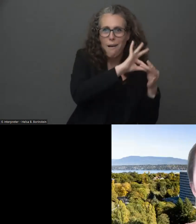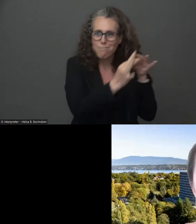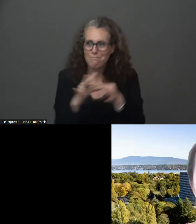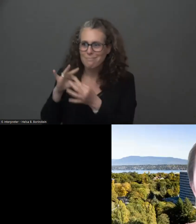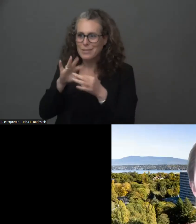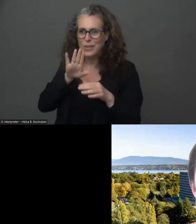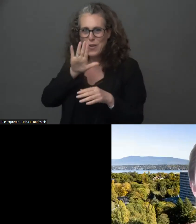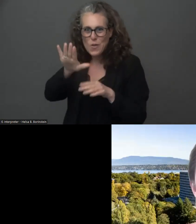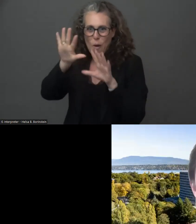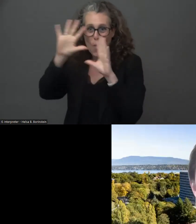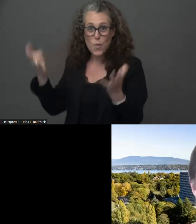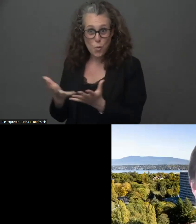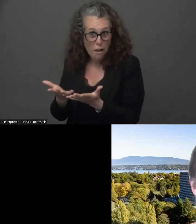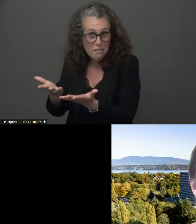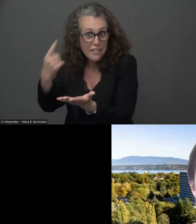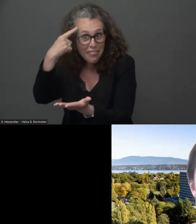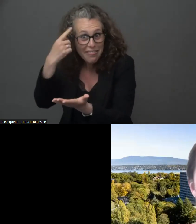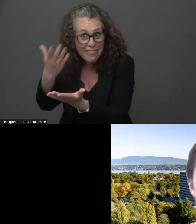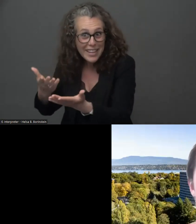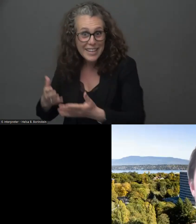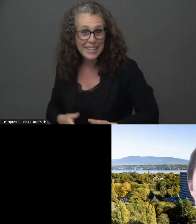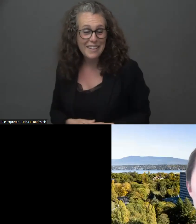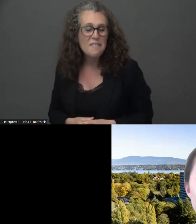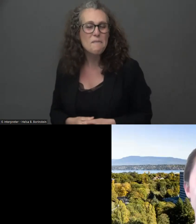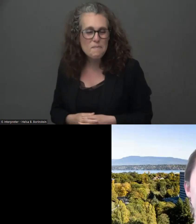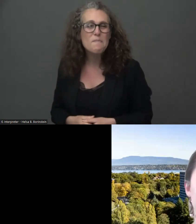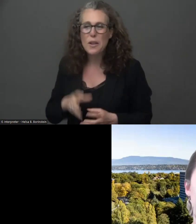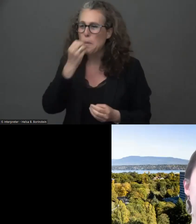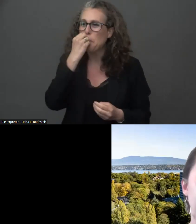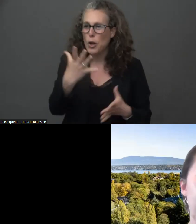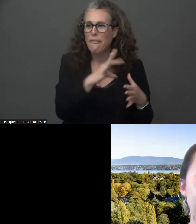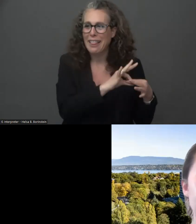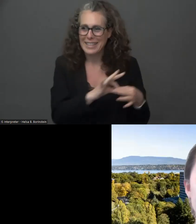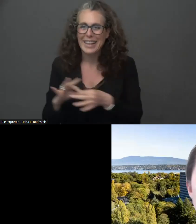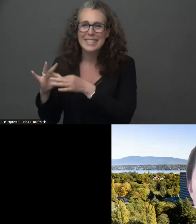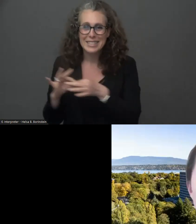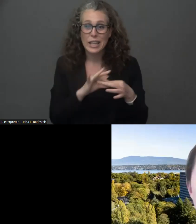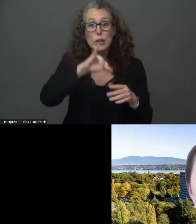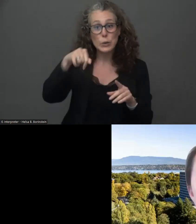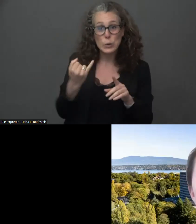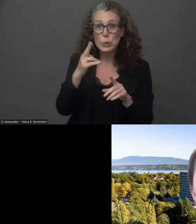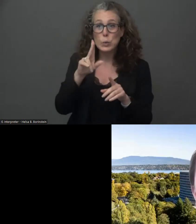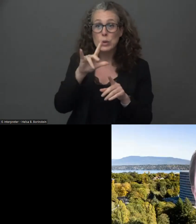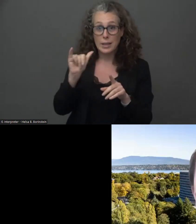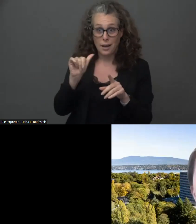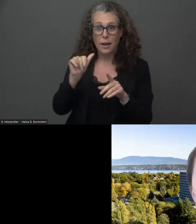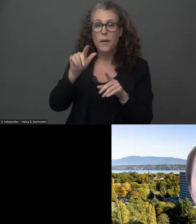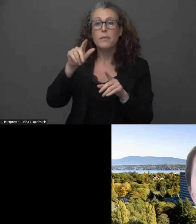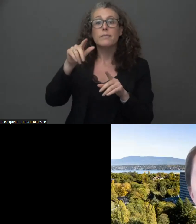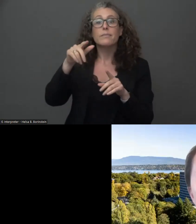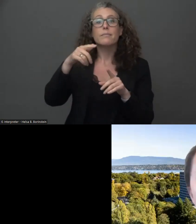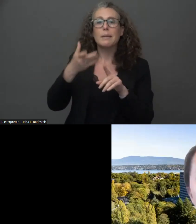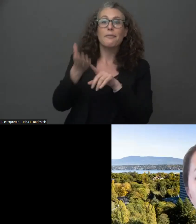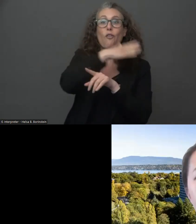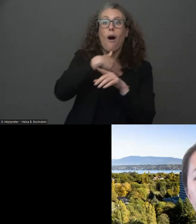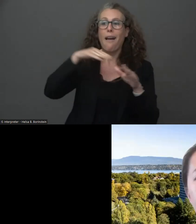ILO, is it not? This is a very, very nice connection. So Julia, as I mentioned when I introduced you, you're very